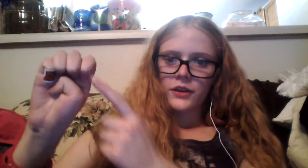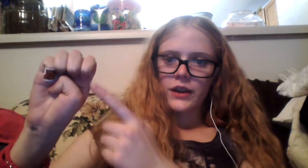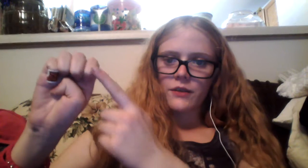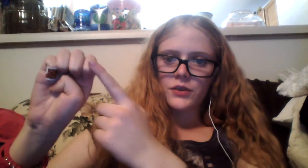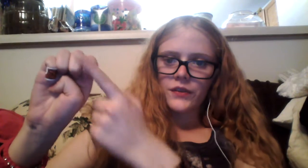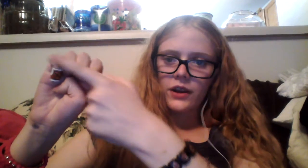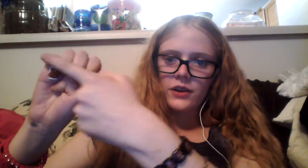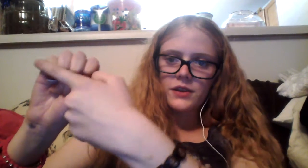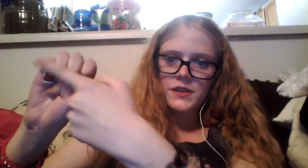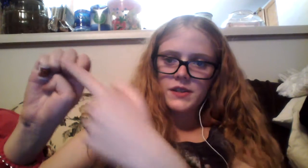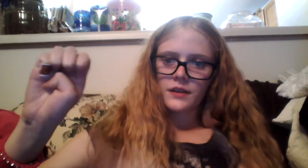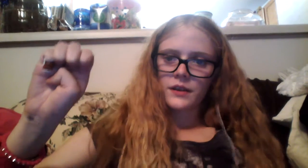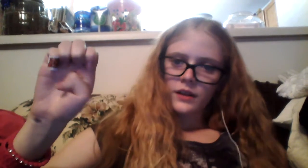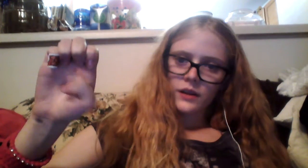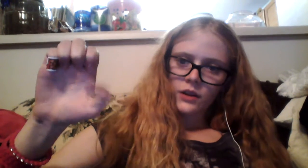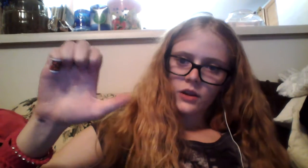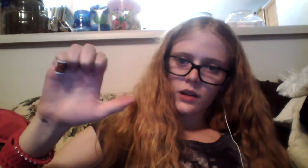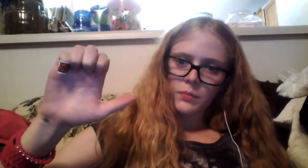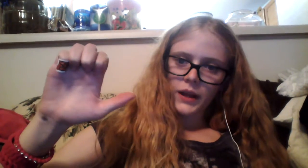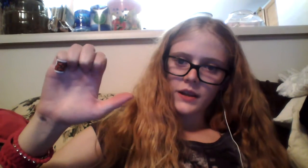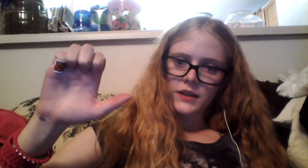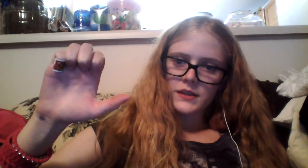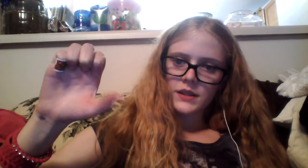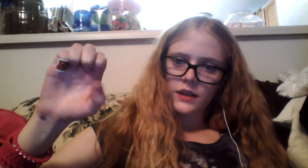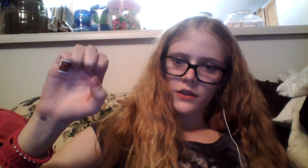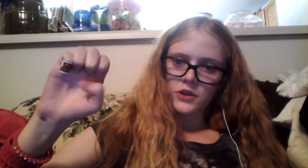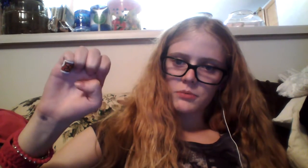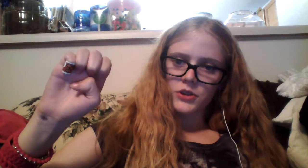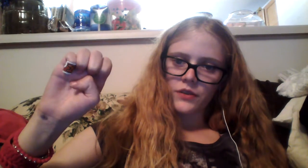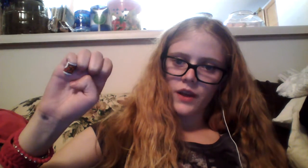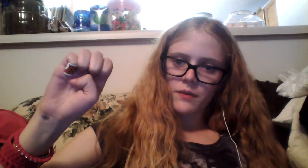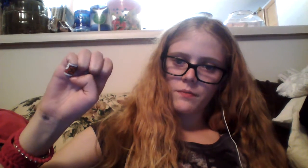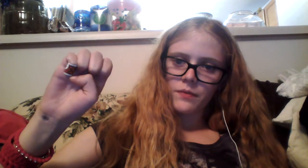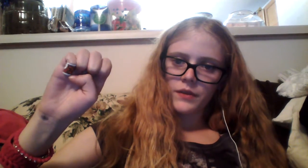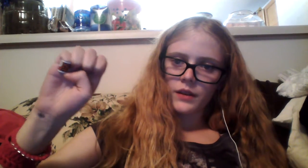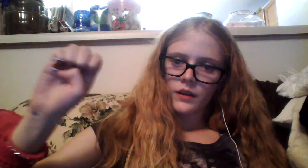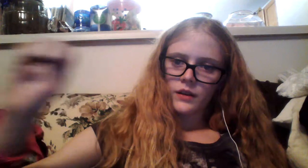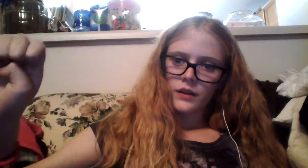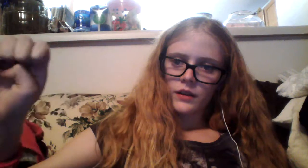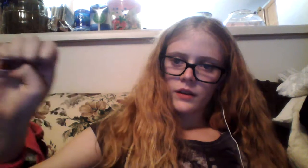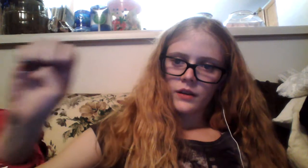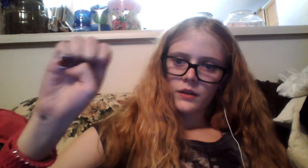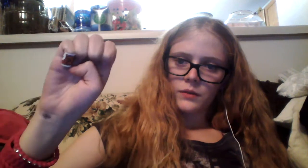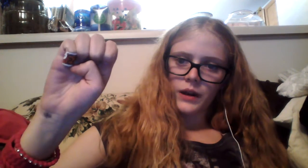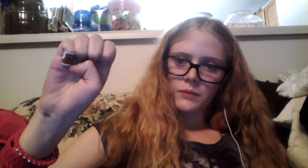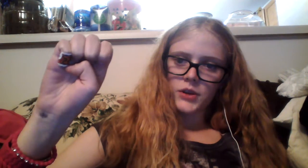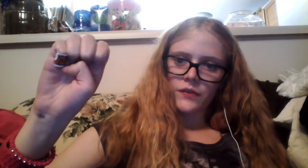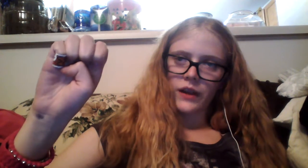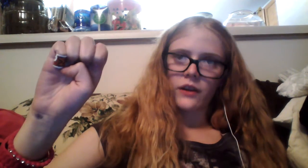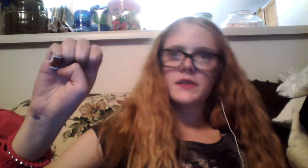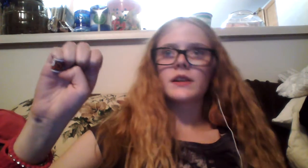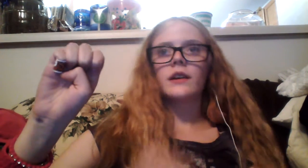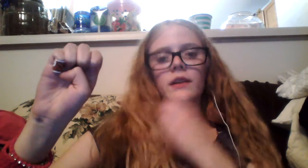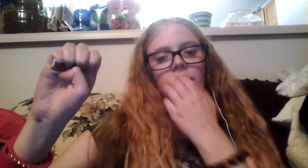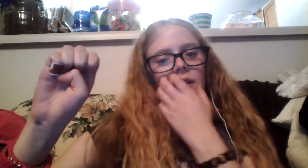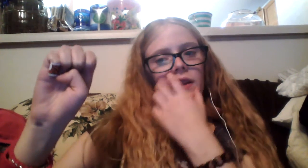have your fingers. Pull up like this, you just put your thumb right up to your fingers.